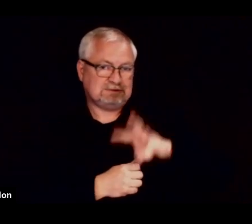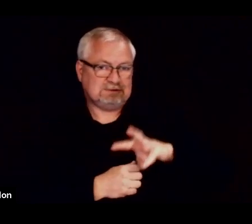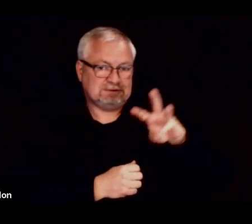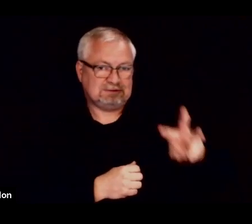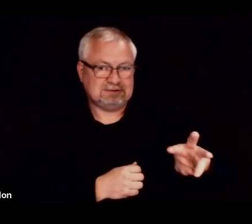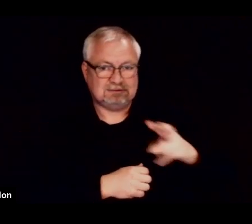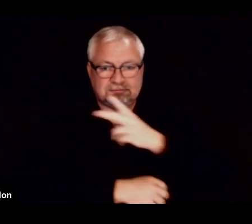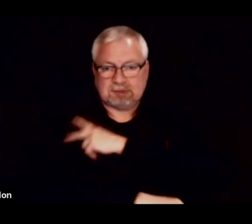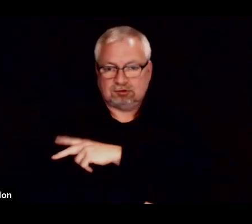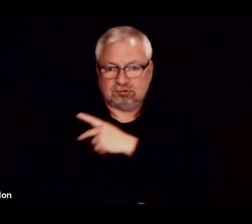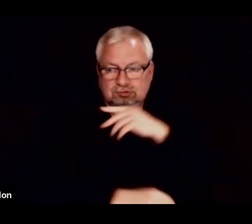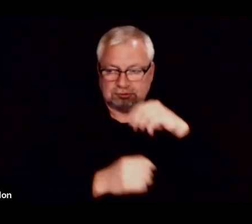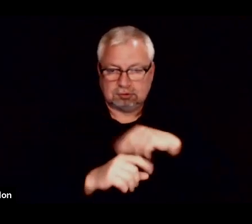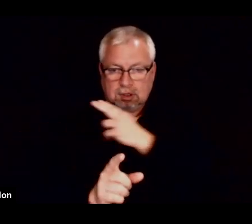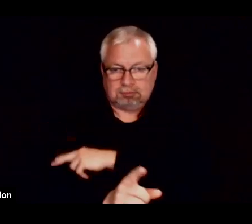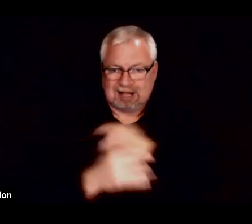hospital,